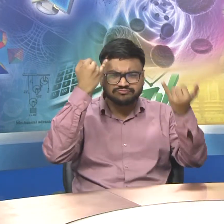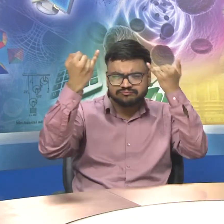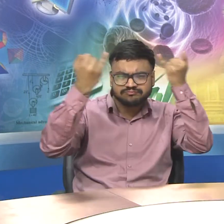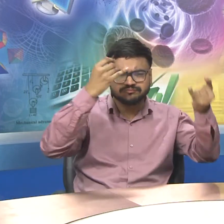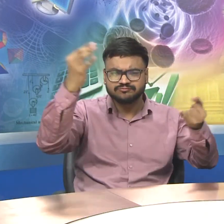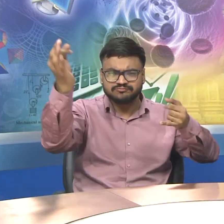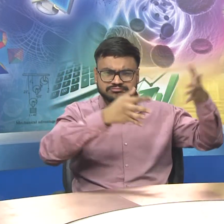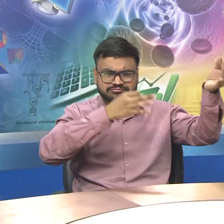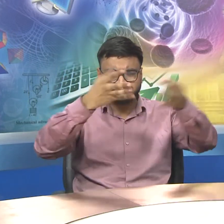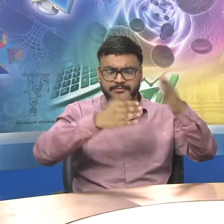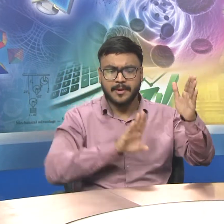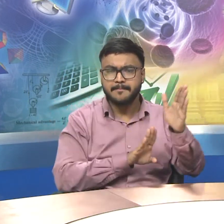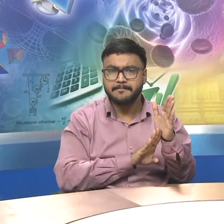equal.